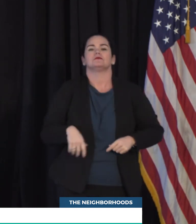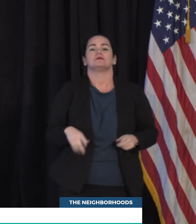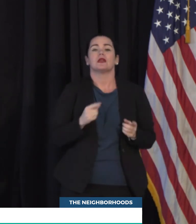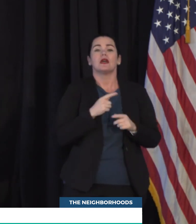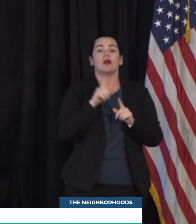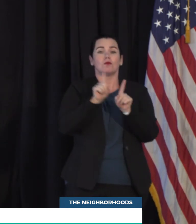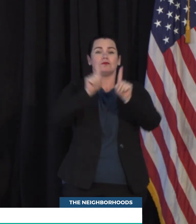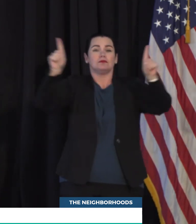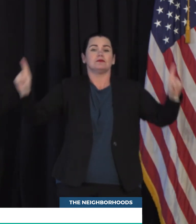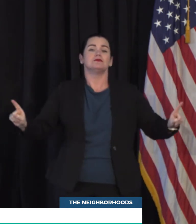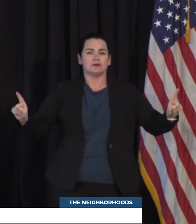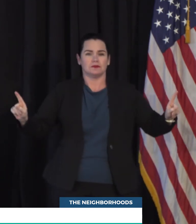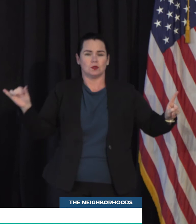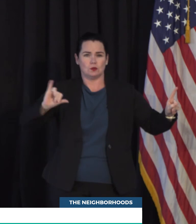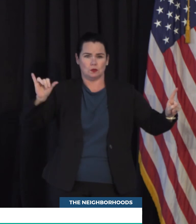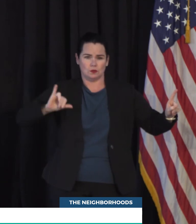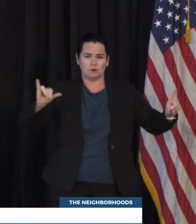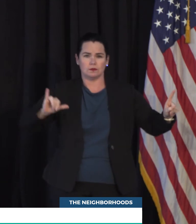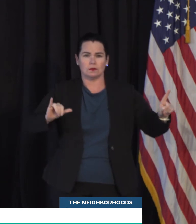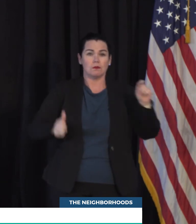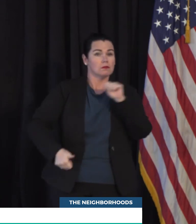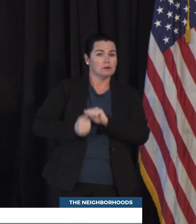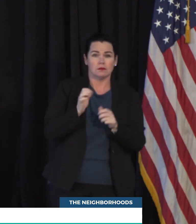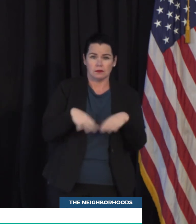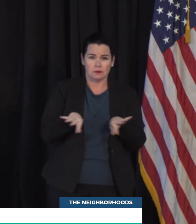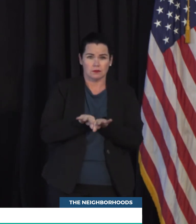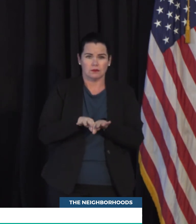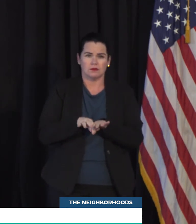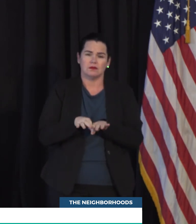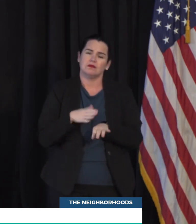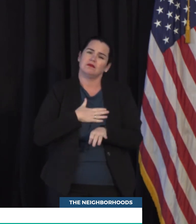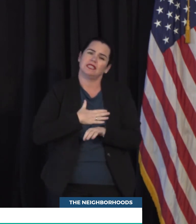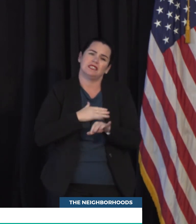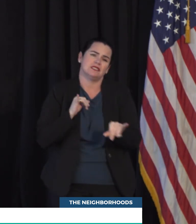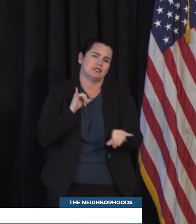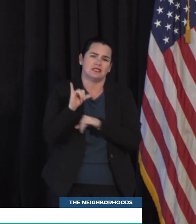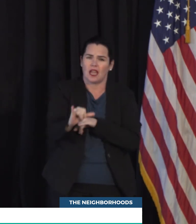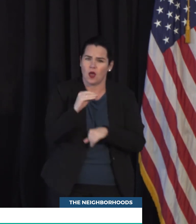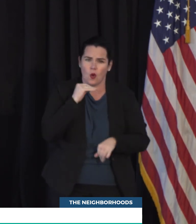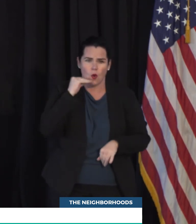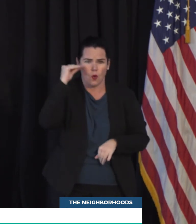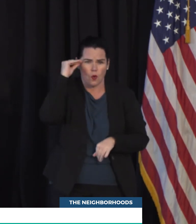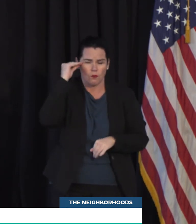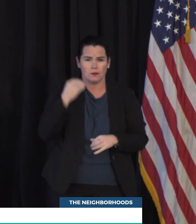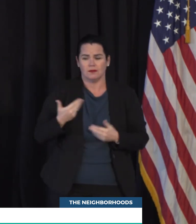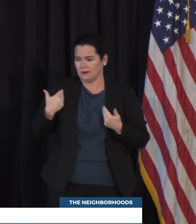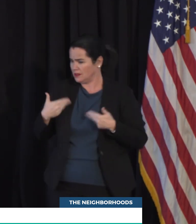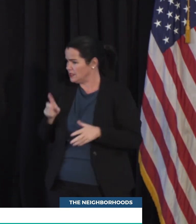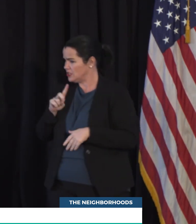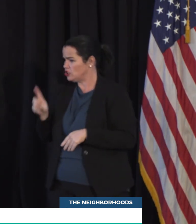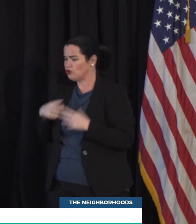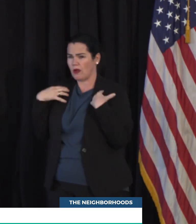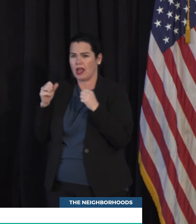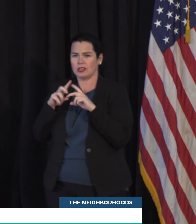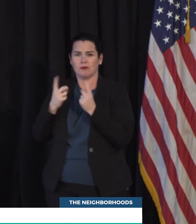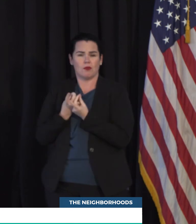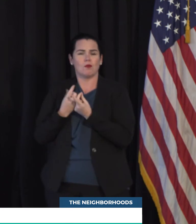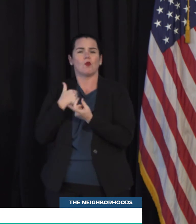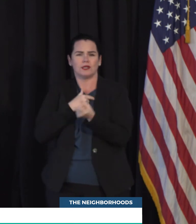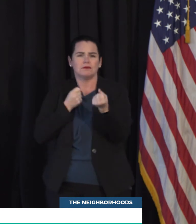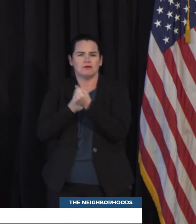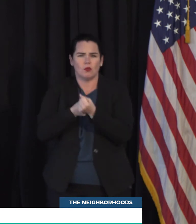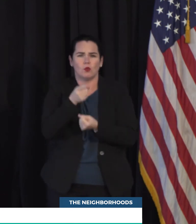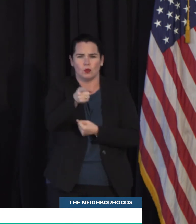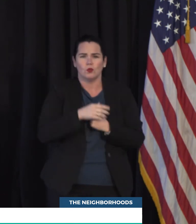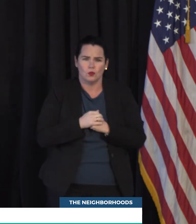most importantly, please stay home. Again, the Detroit Health Department, we are here for you. We are in